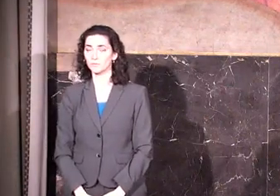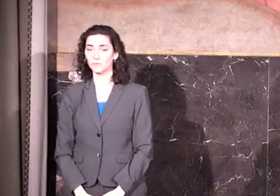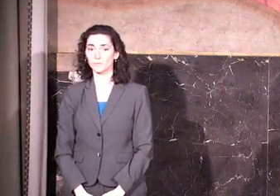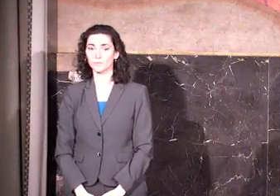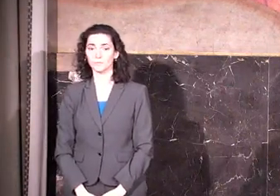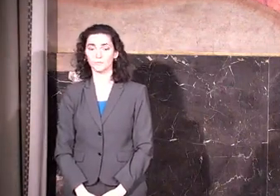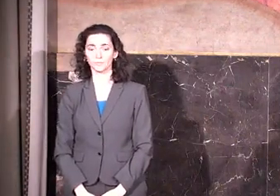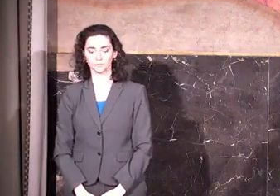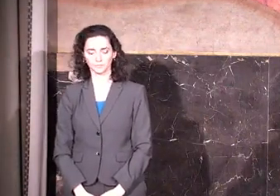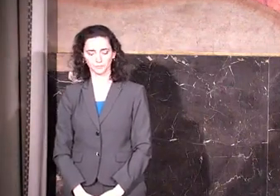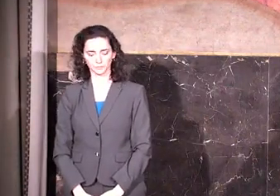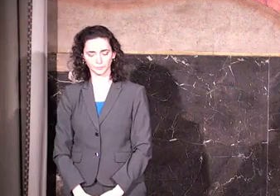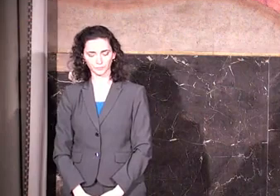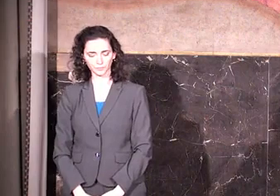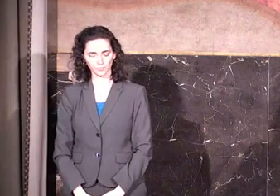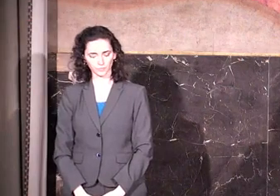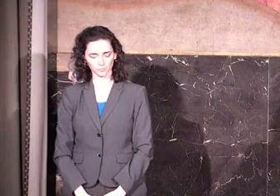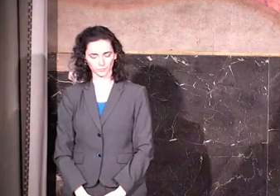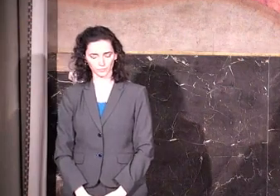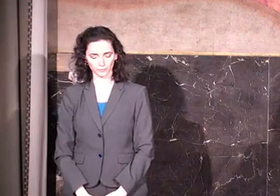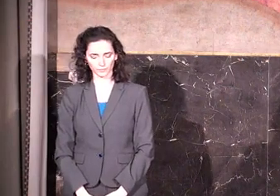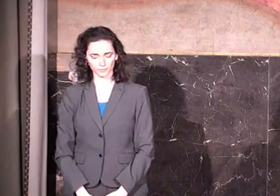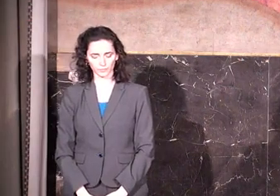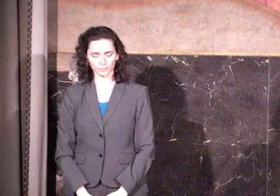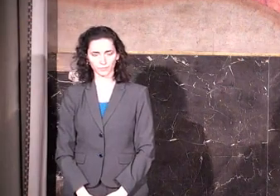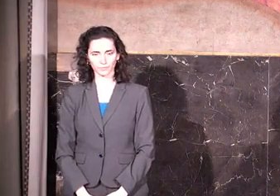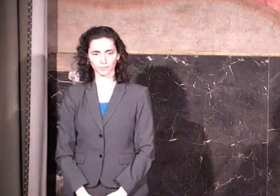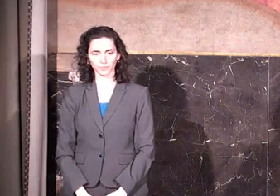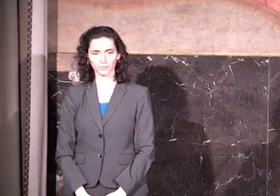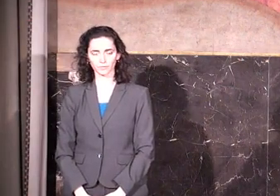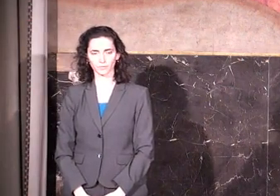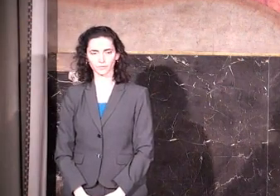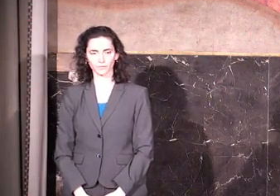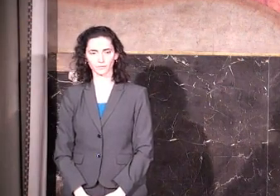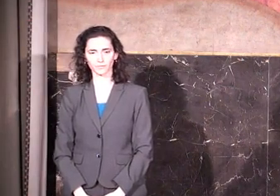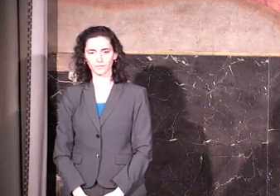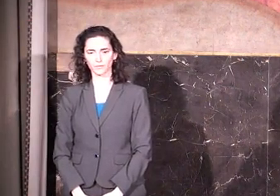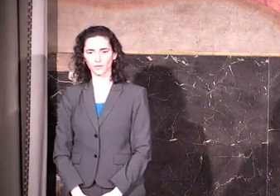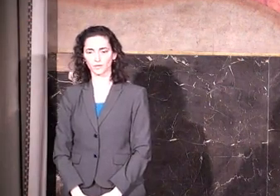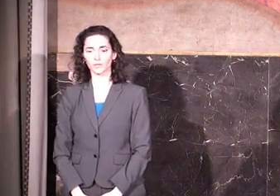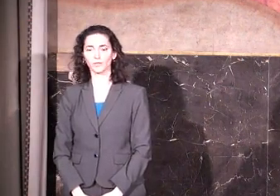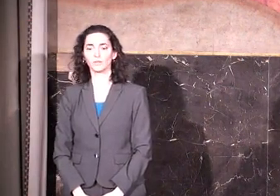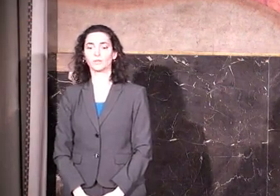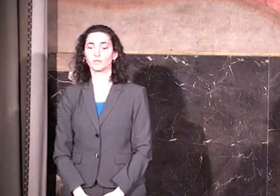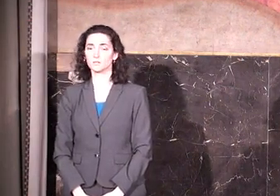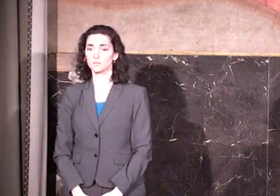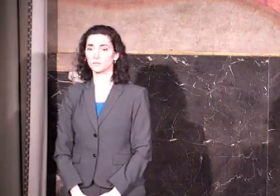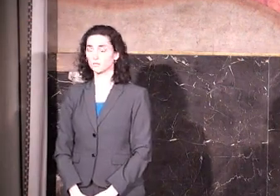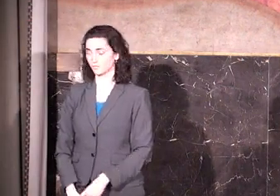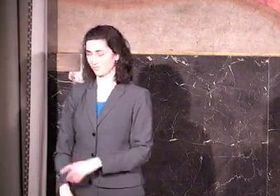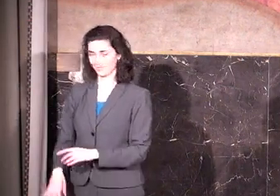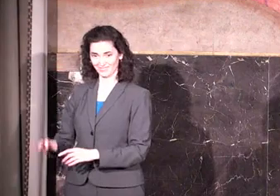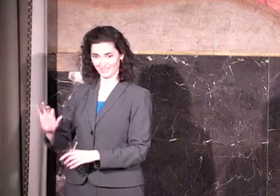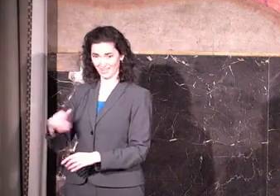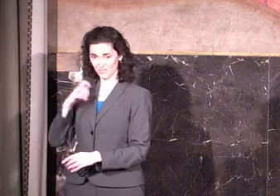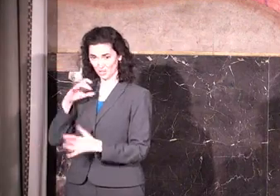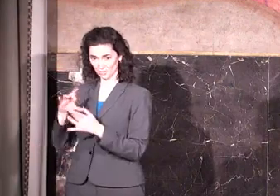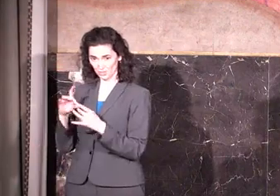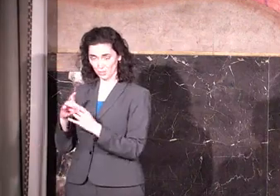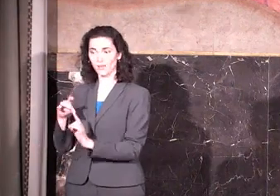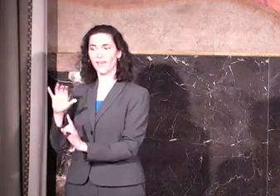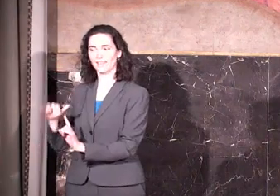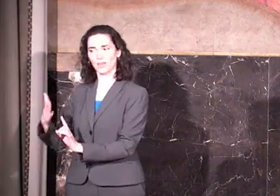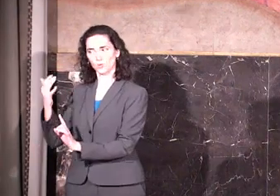And it is for that reason that especially as we move forward and we start to relax our restrictions, engage more of our economy, get